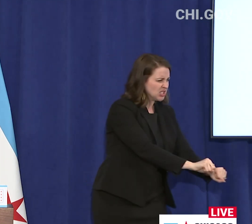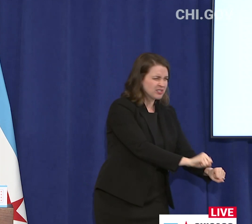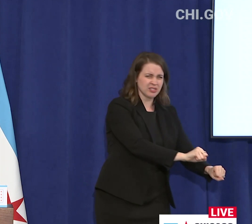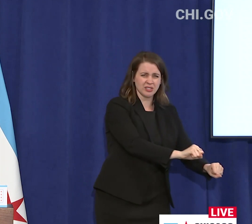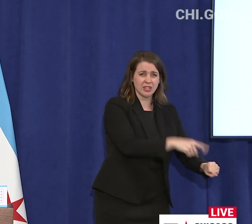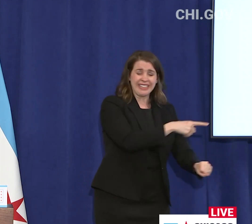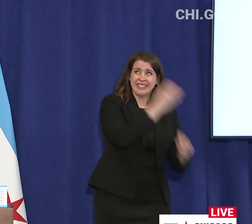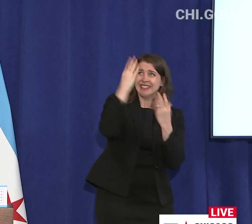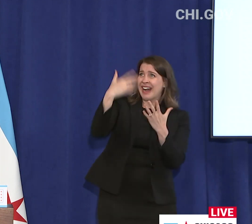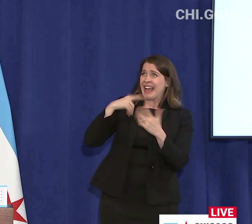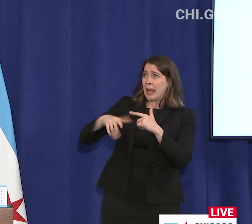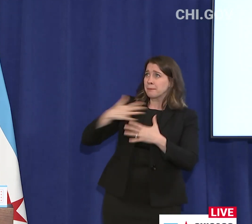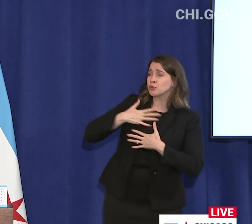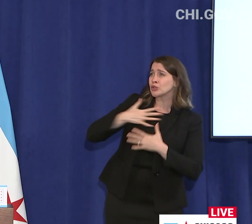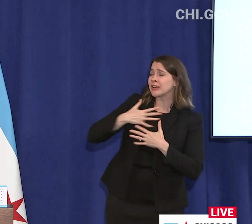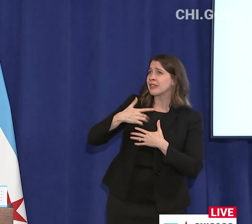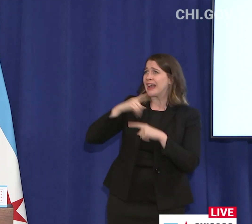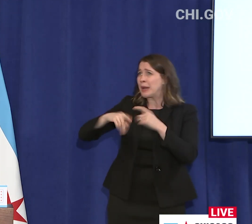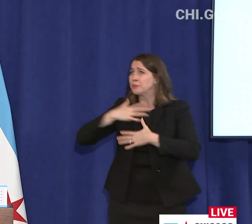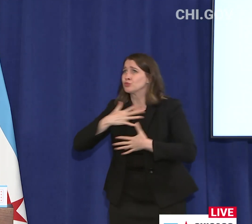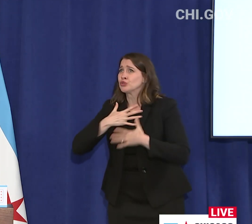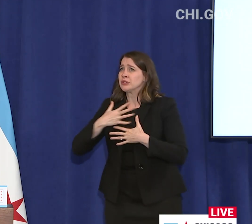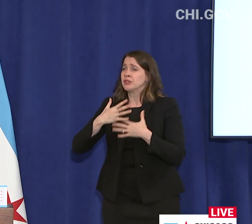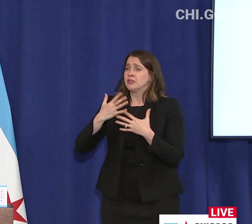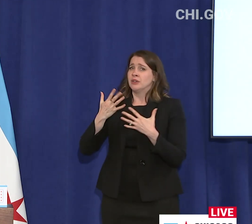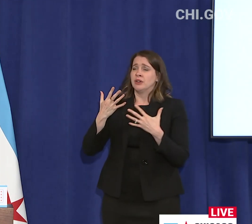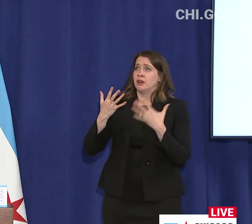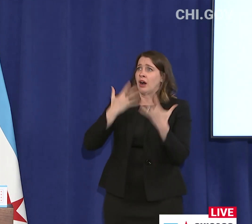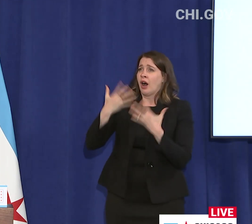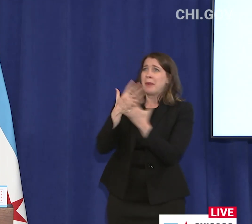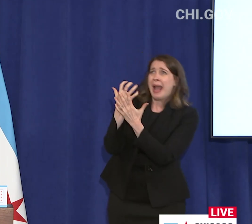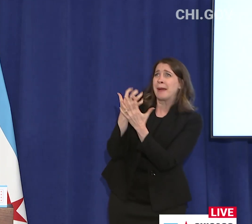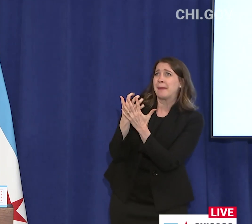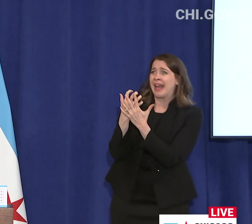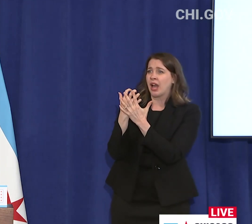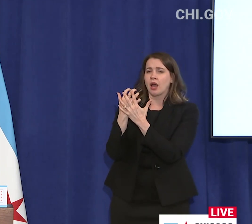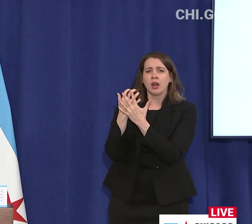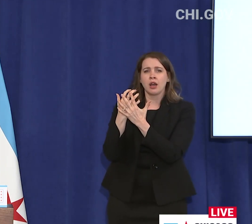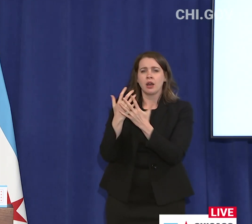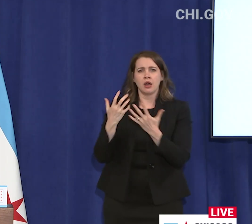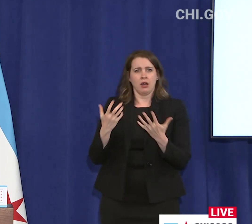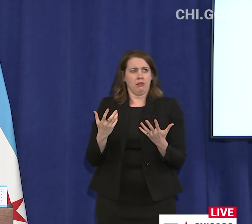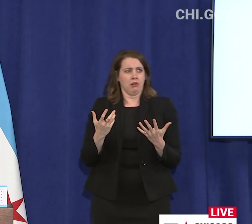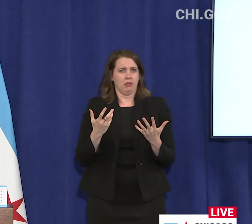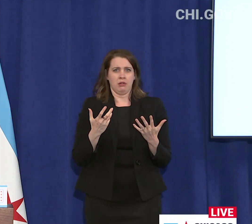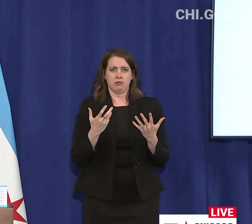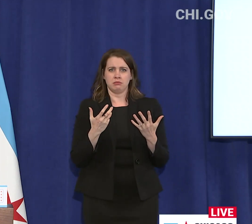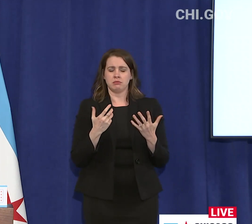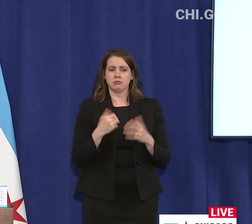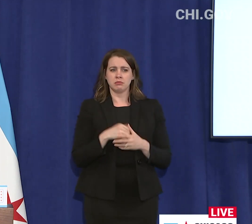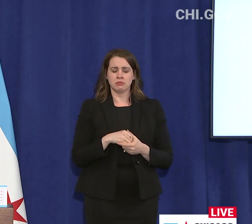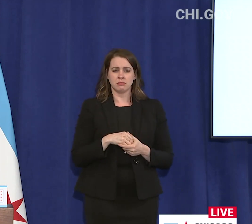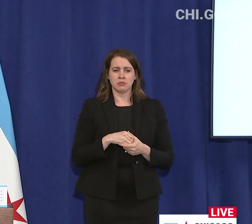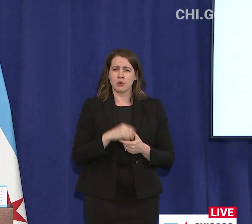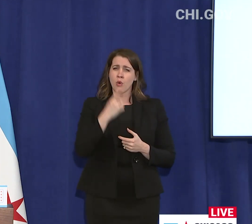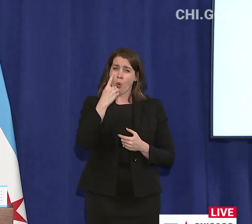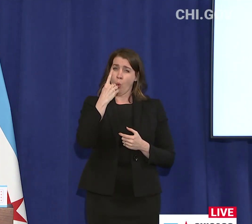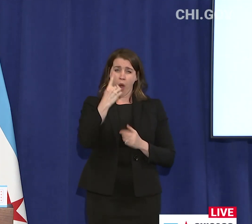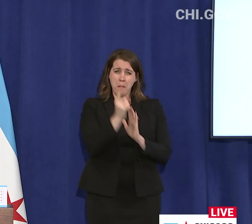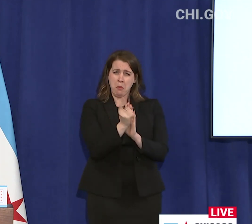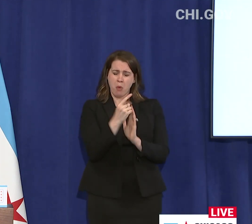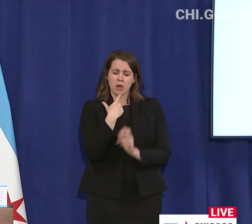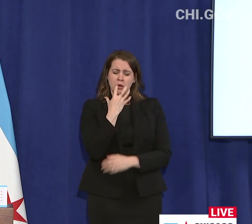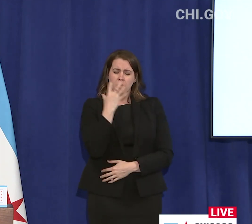was having a difficult time to breathe, a difficult time breathing. And then one of the things that was so powerful to